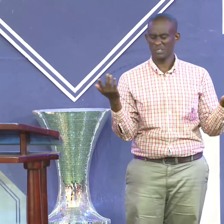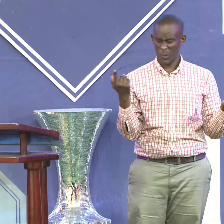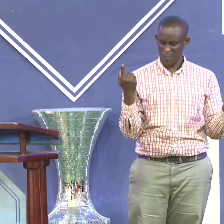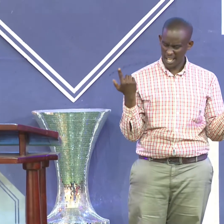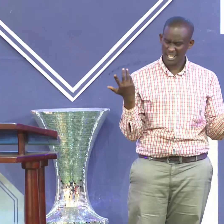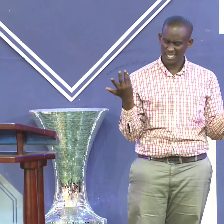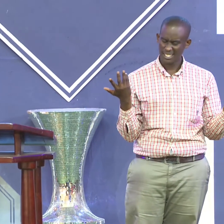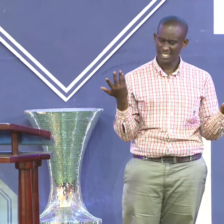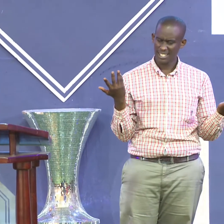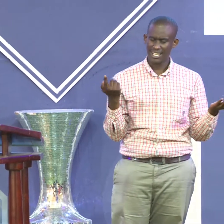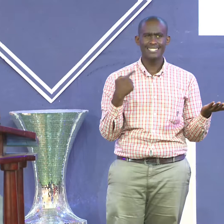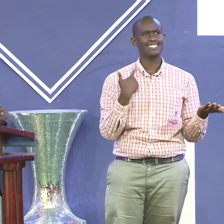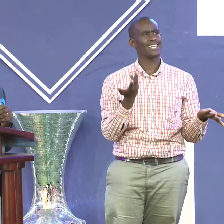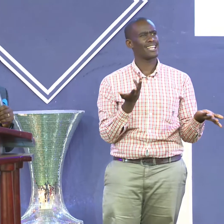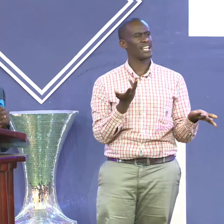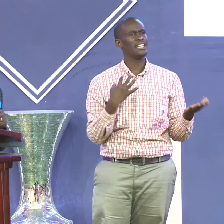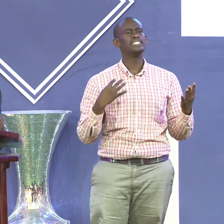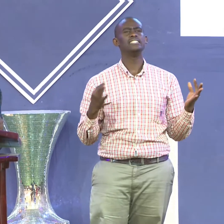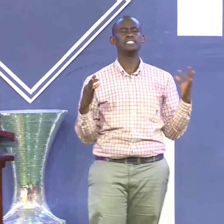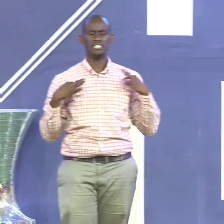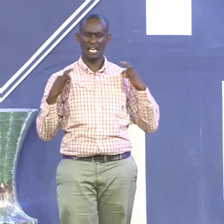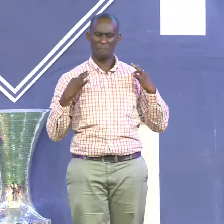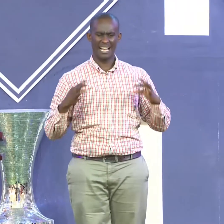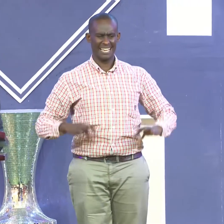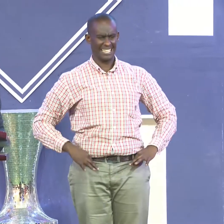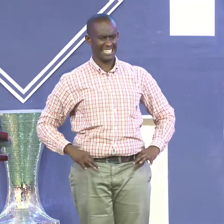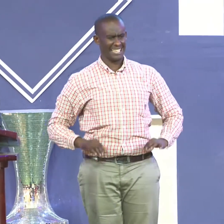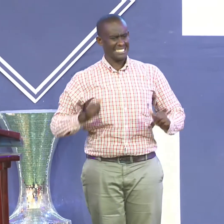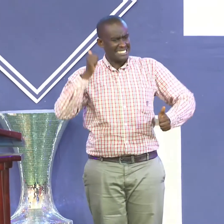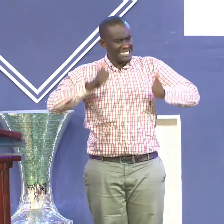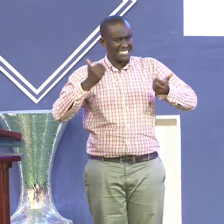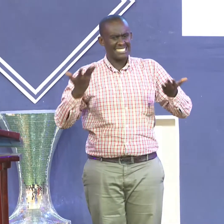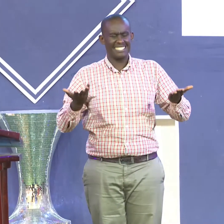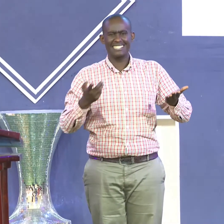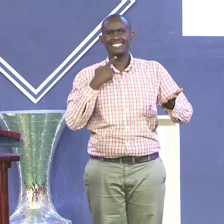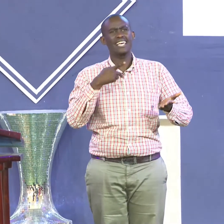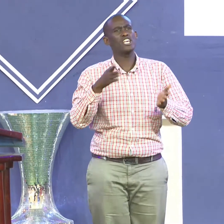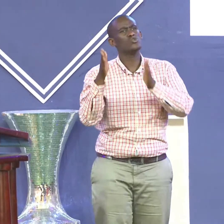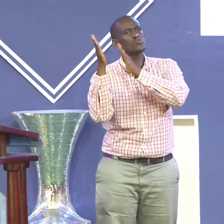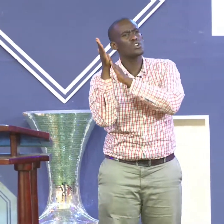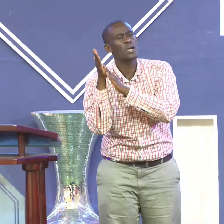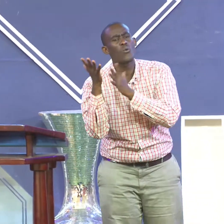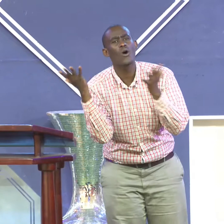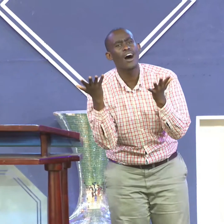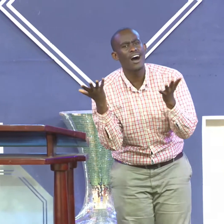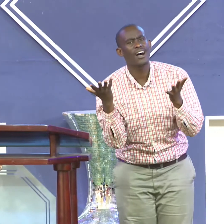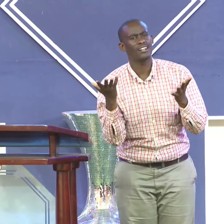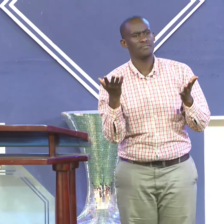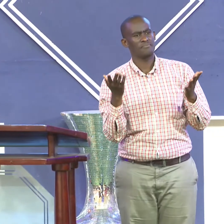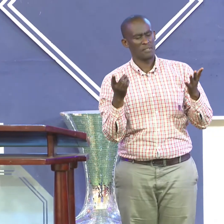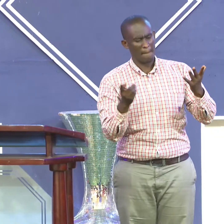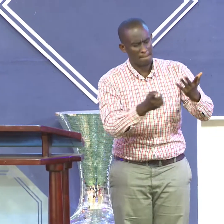100,000, what should I eat? What should I put on? And where should I